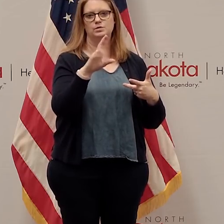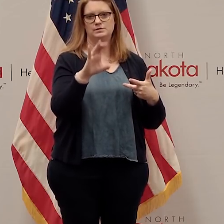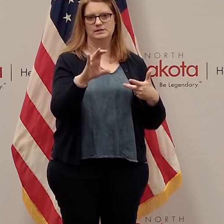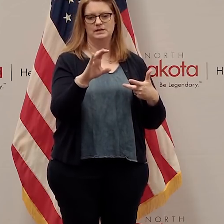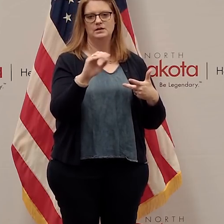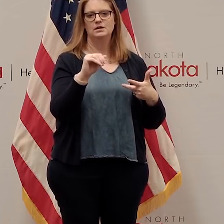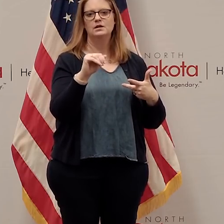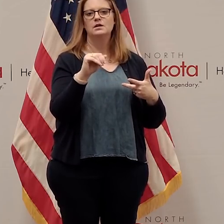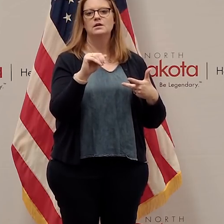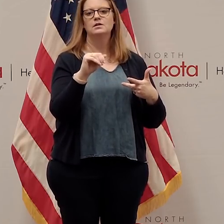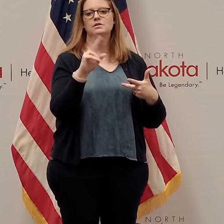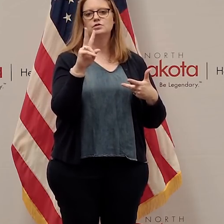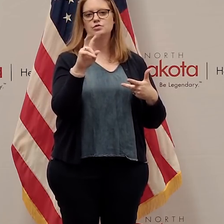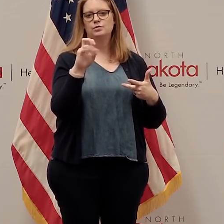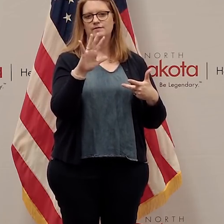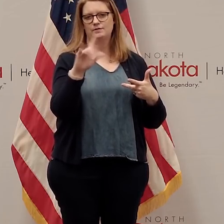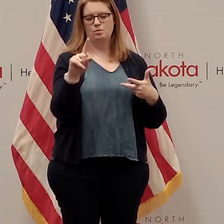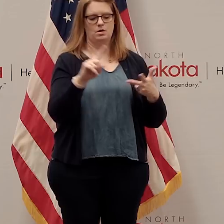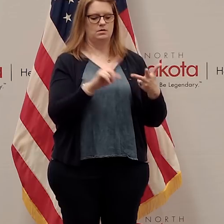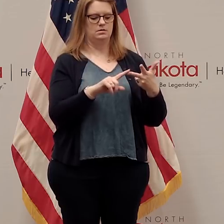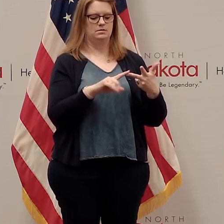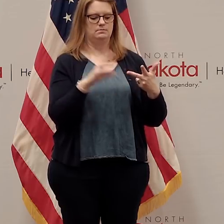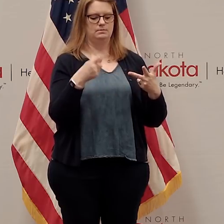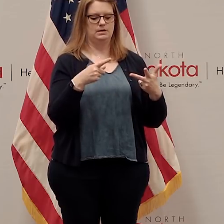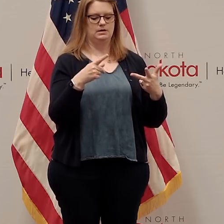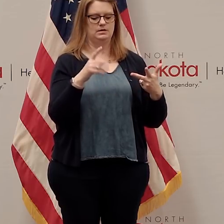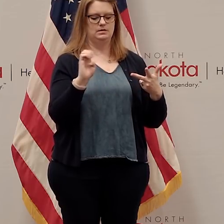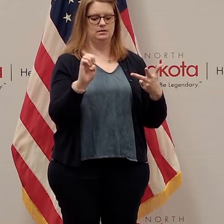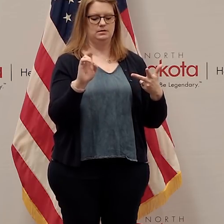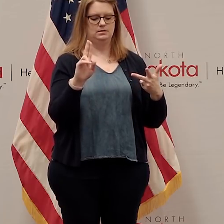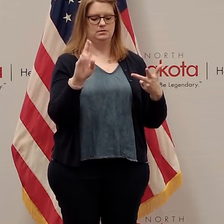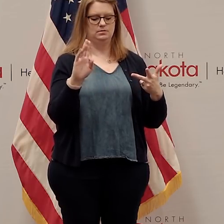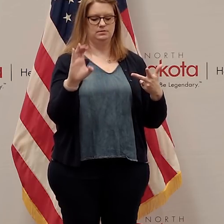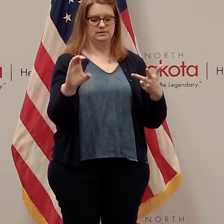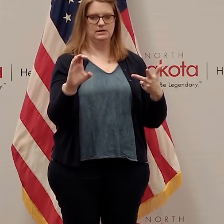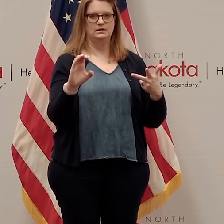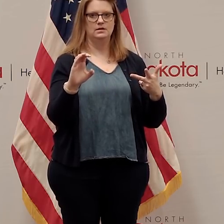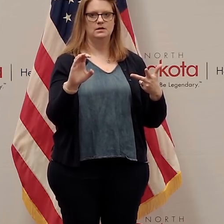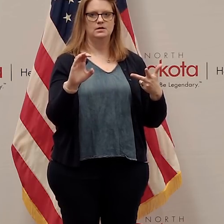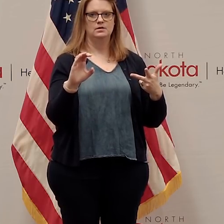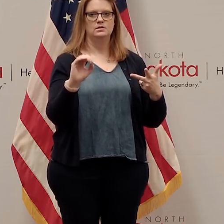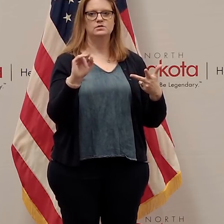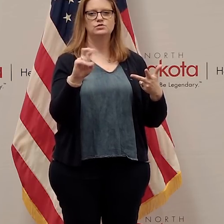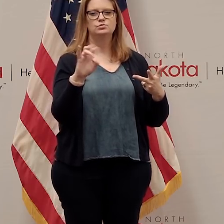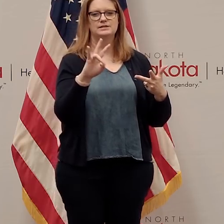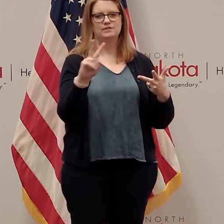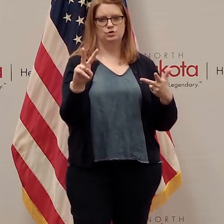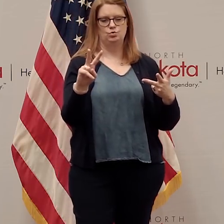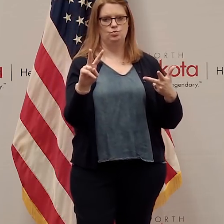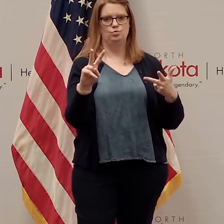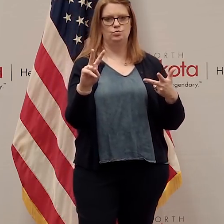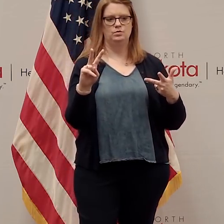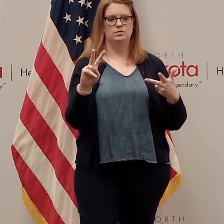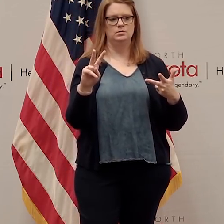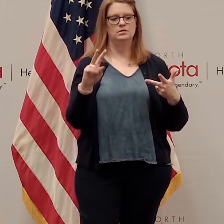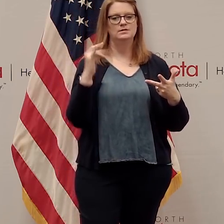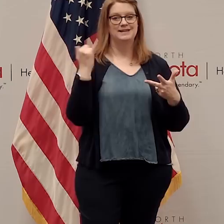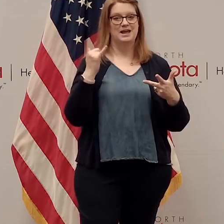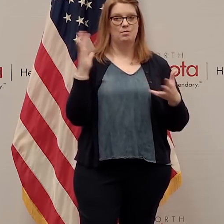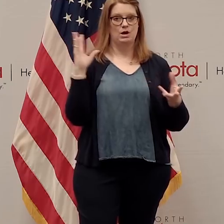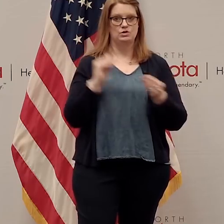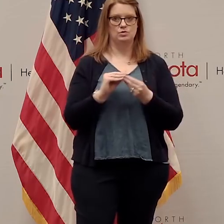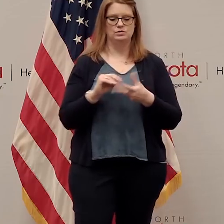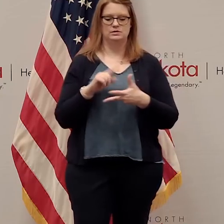Pandemic unemployment assistance claims, 251. Pandemic emergency unemployment compensation claims, 272, bringing our